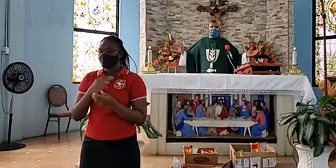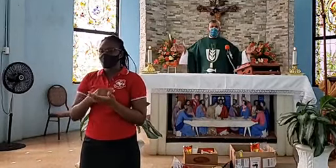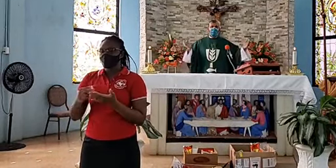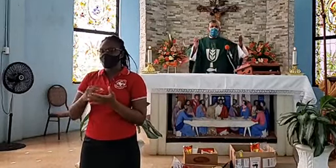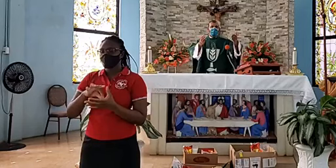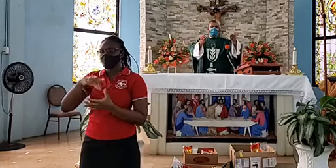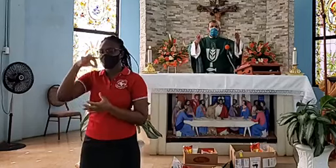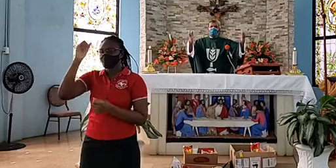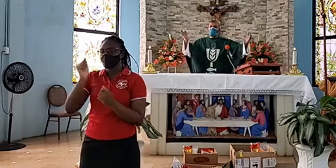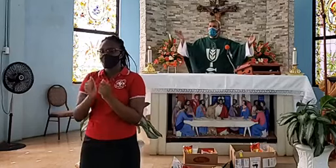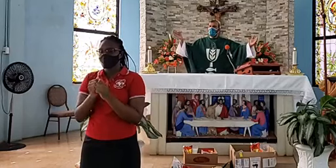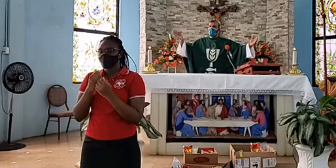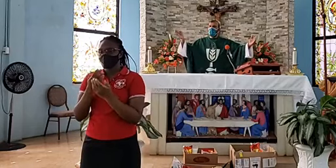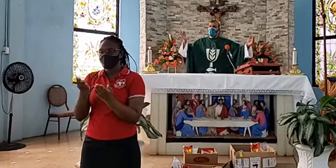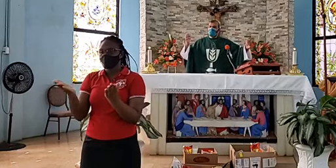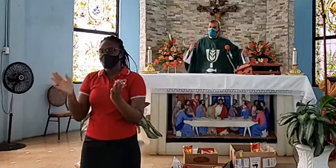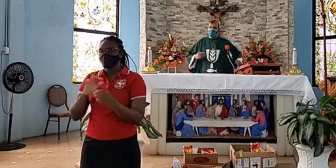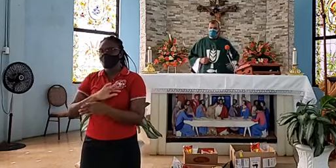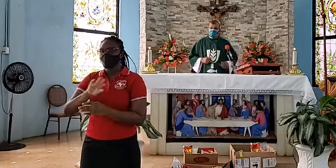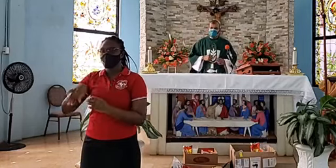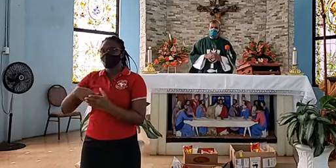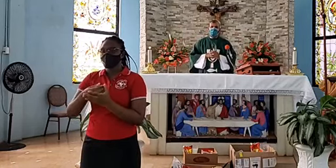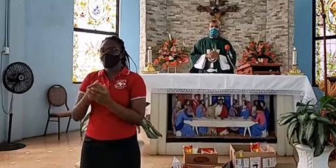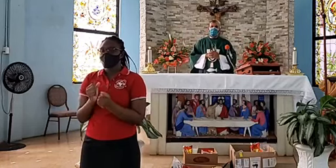Spirit be with you all.